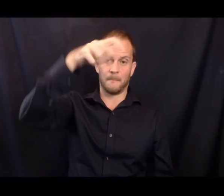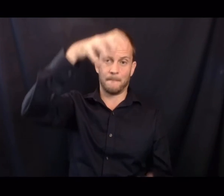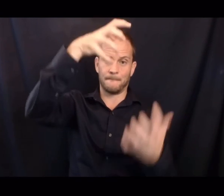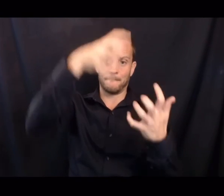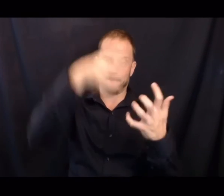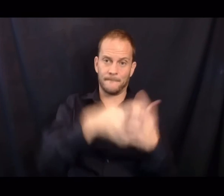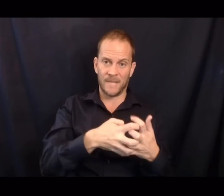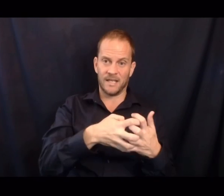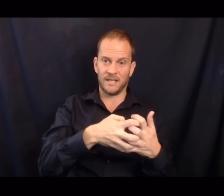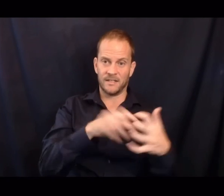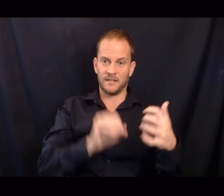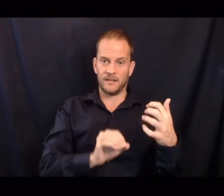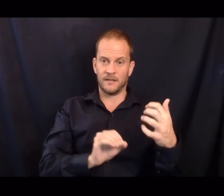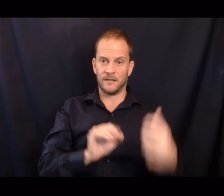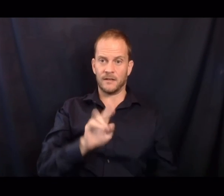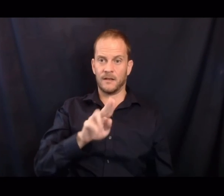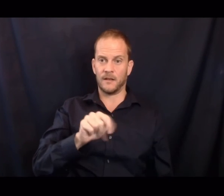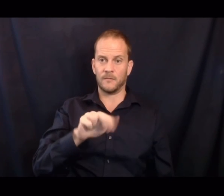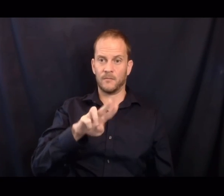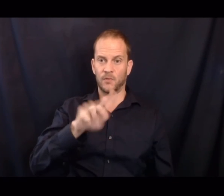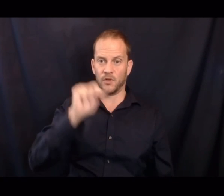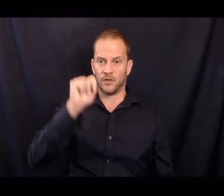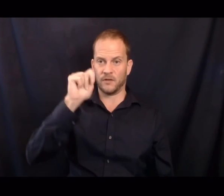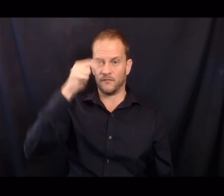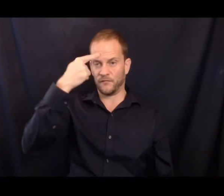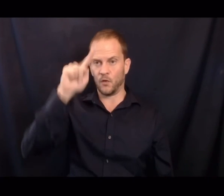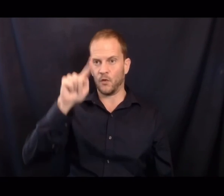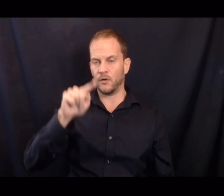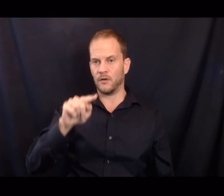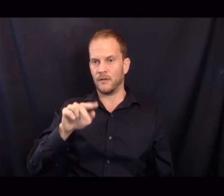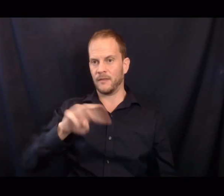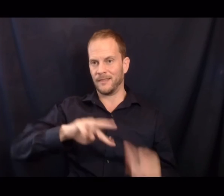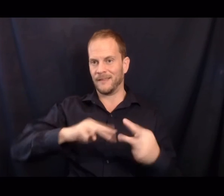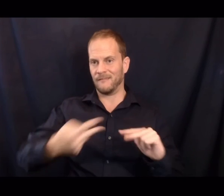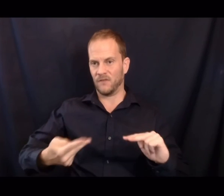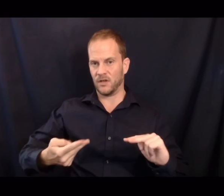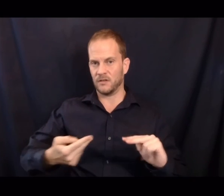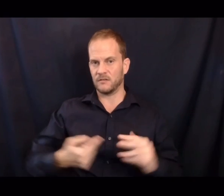inverse. So this is the case for all of these: -2, 0, 0, -2.